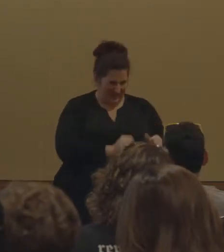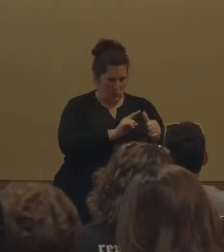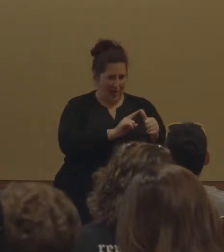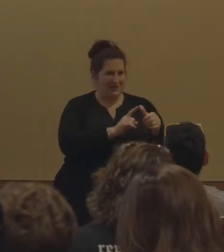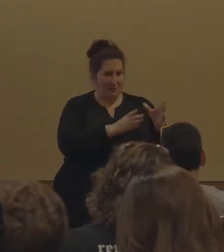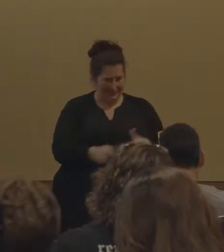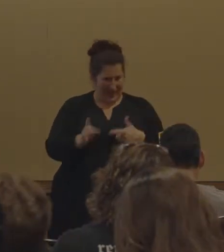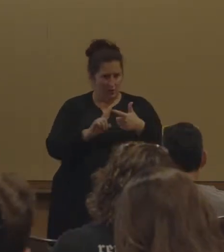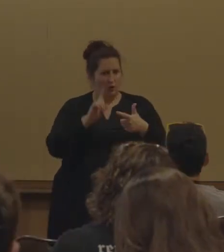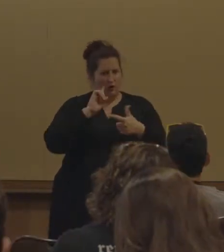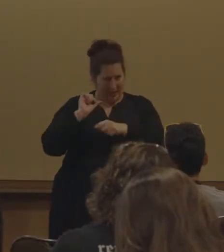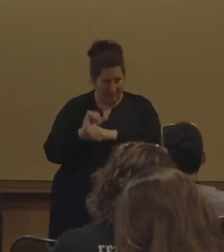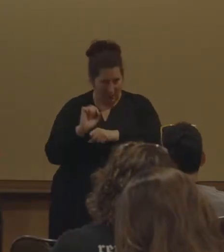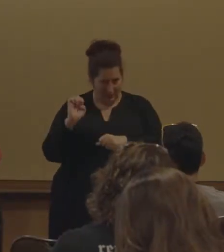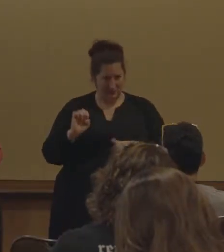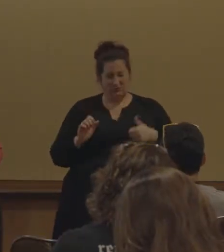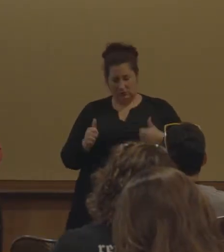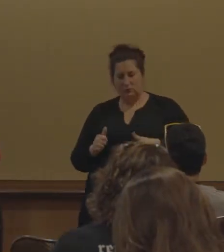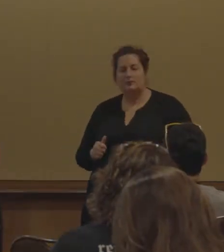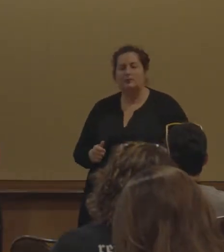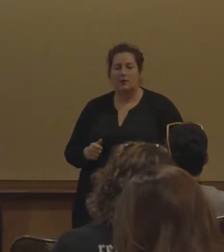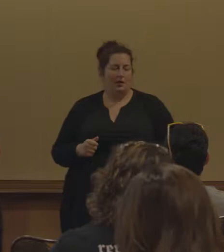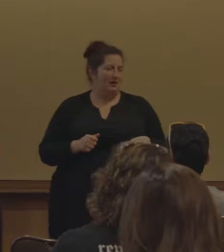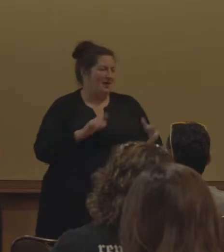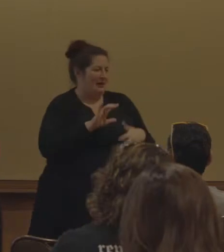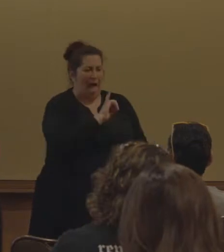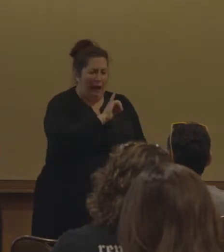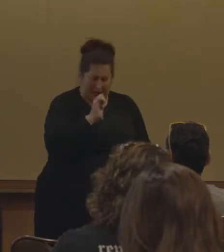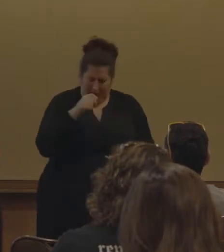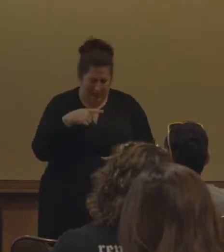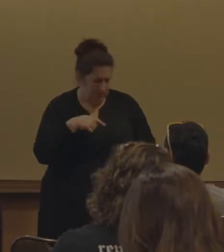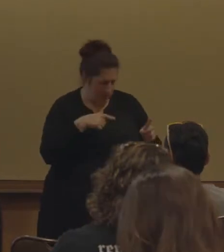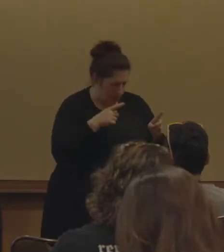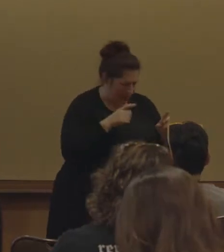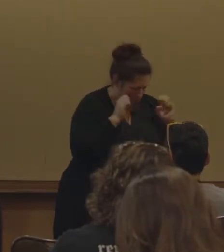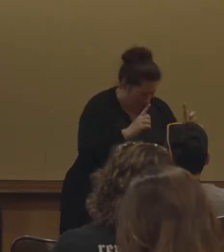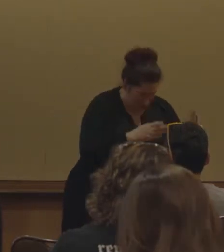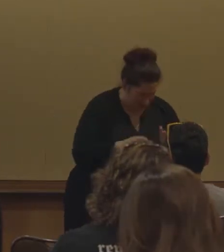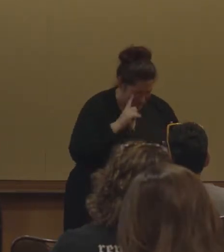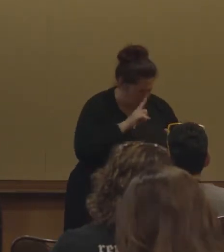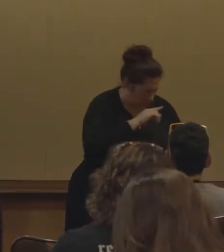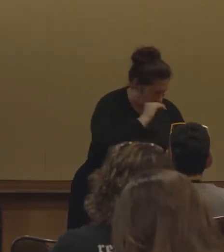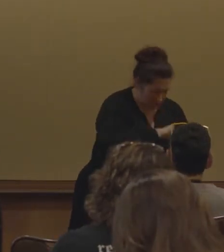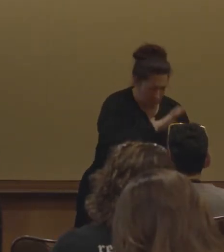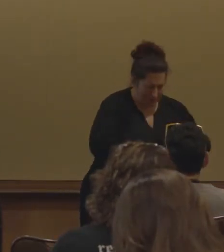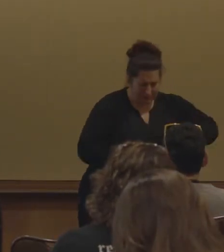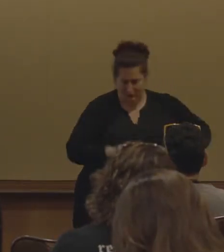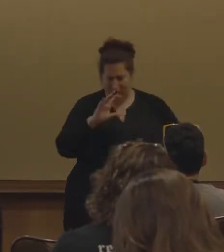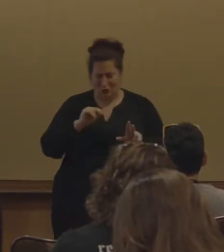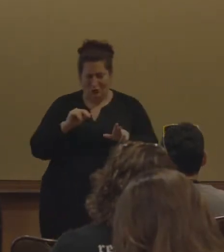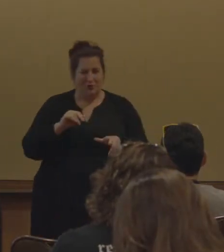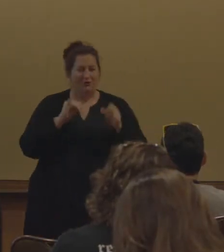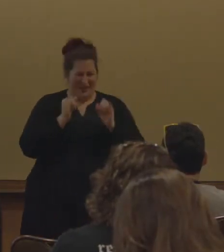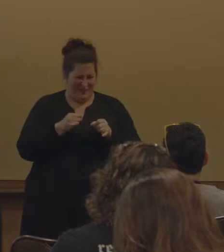that job, that's where that's gonna start. It does have to be listed on that individual plan for employment. It's not on that IPE, we can't provide